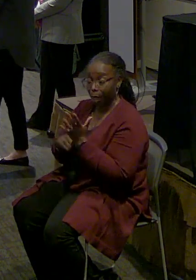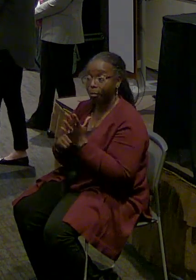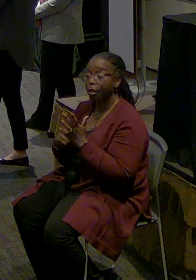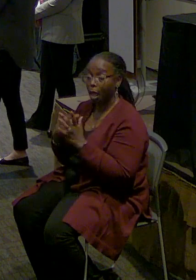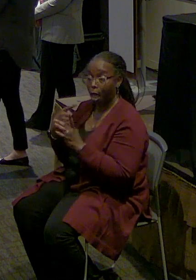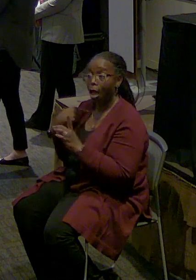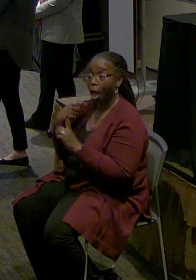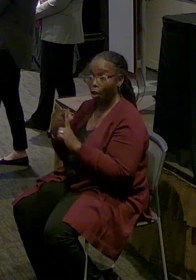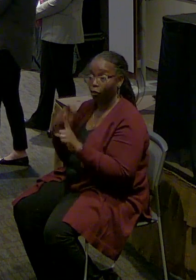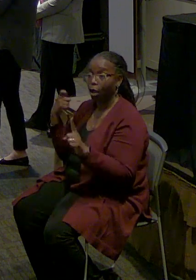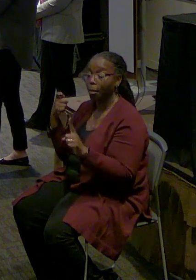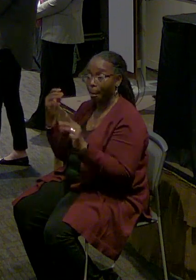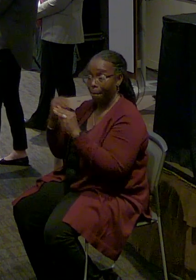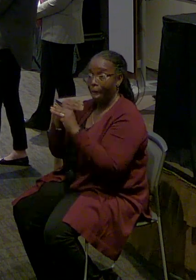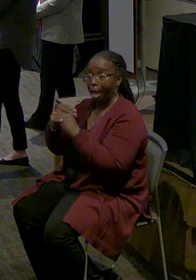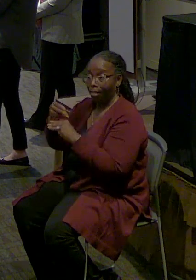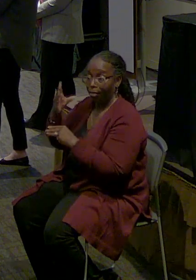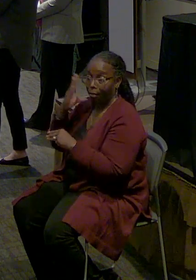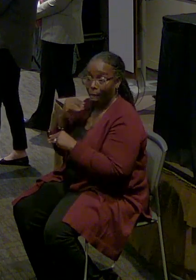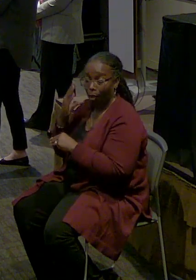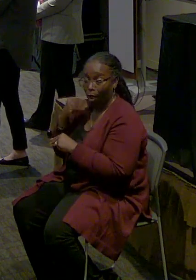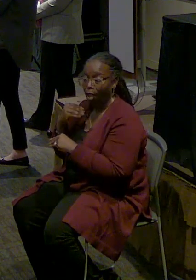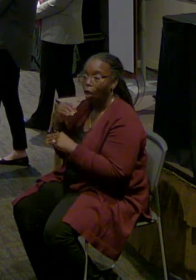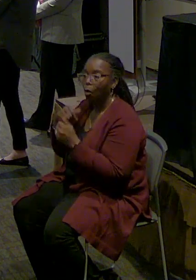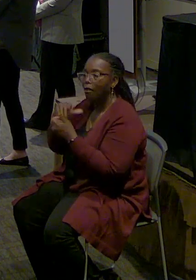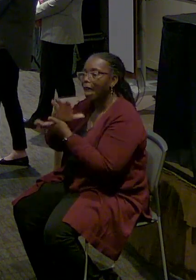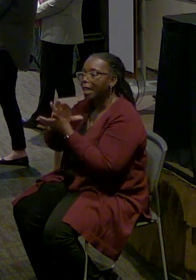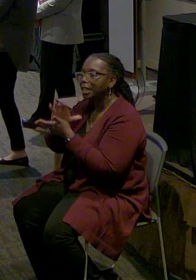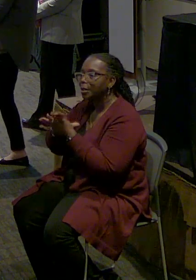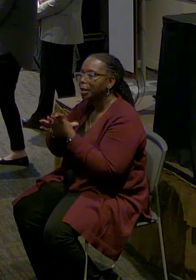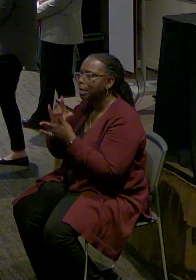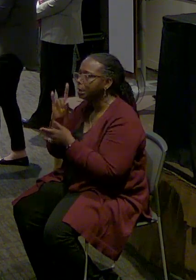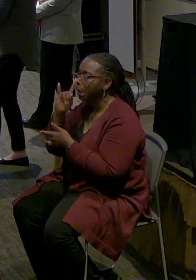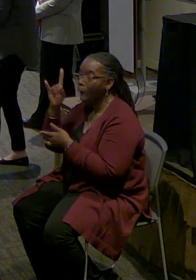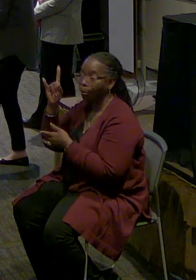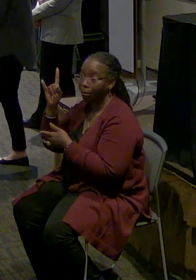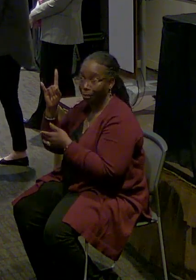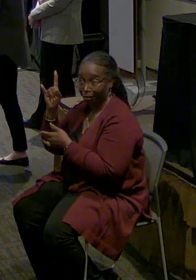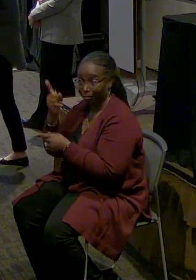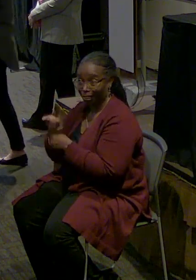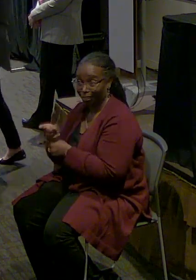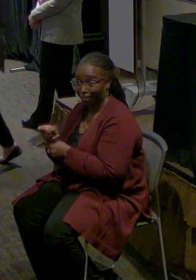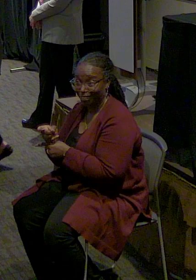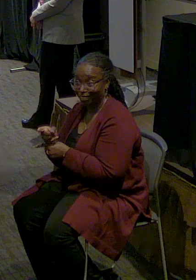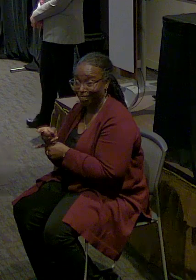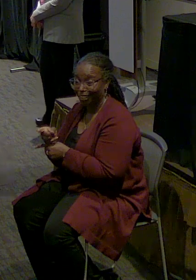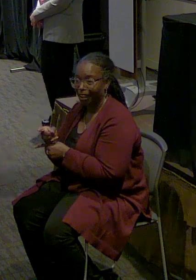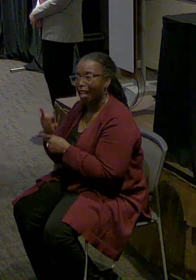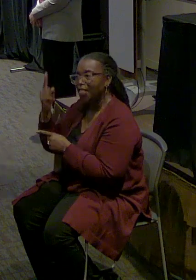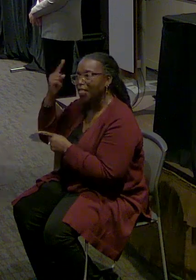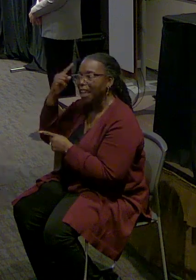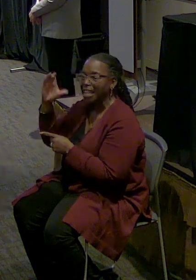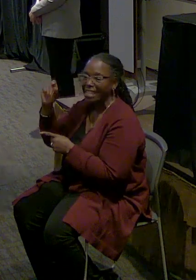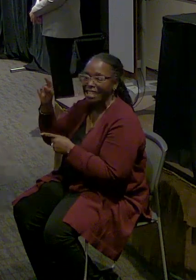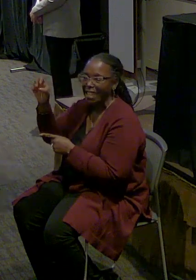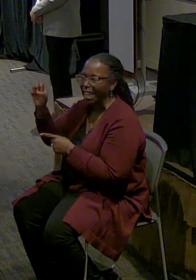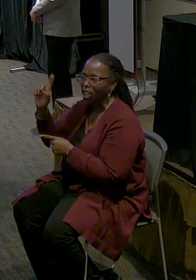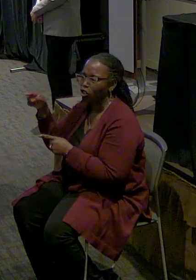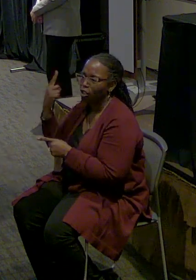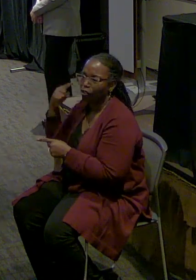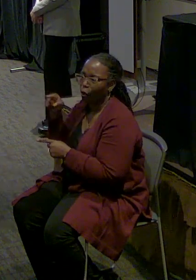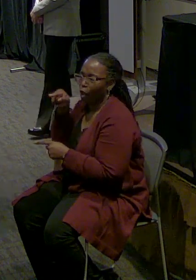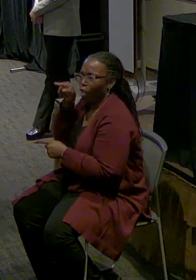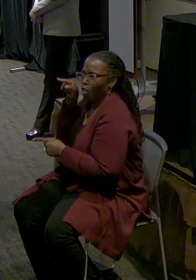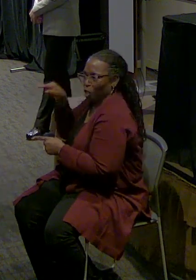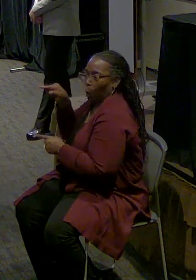come from a math background, sometimes we have what I call academic snobs, right? And they think that CTE is just for